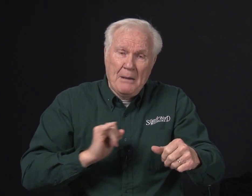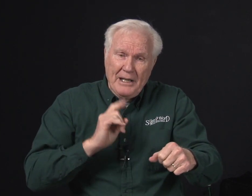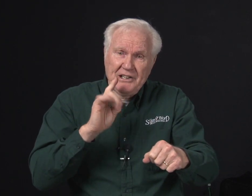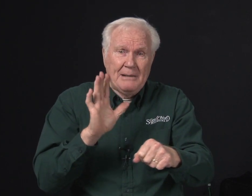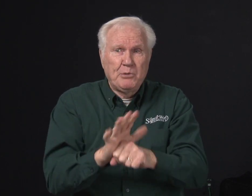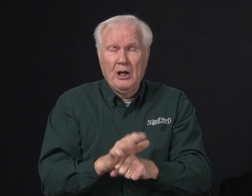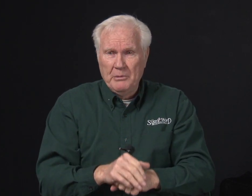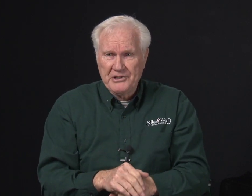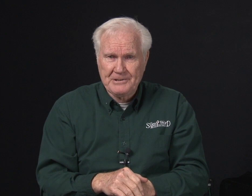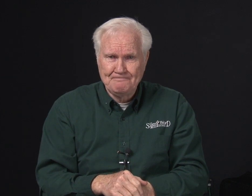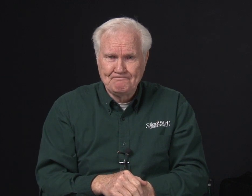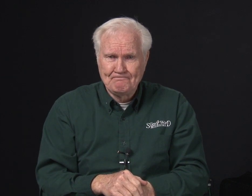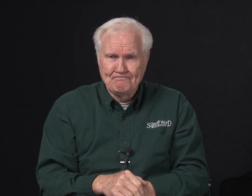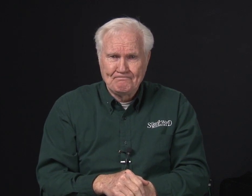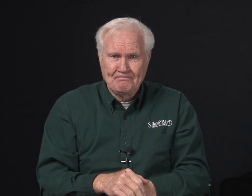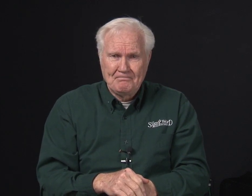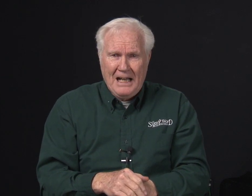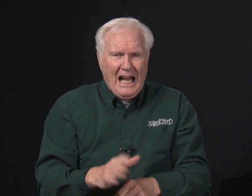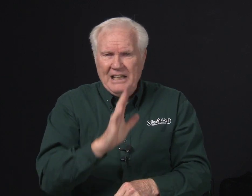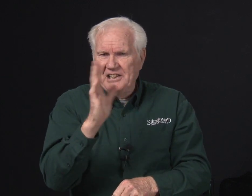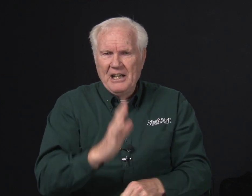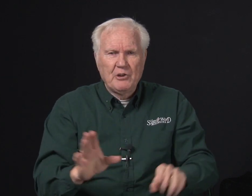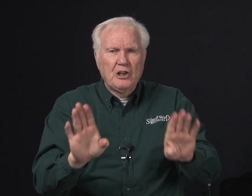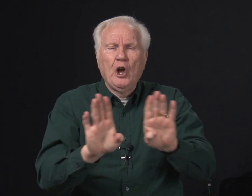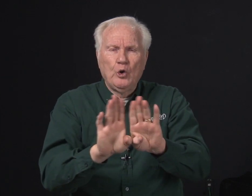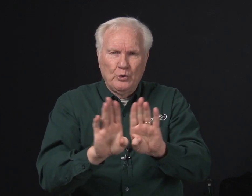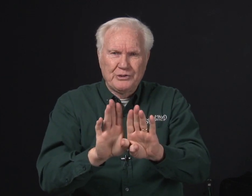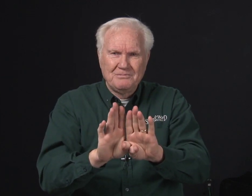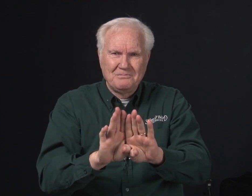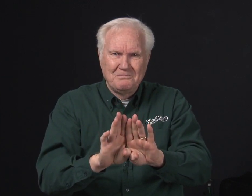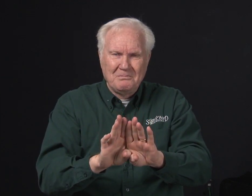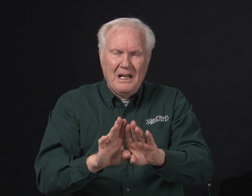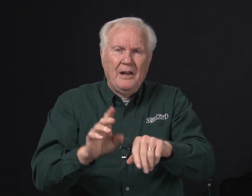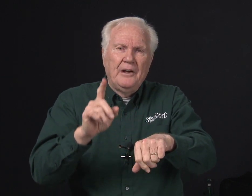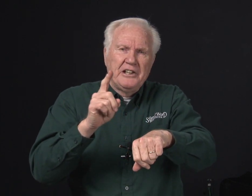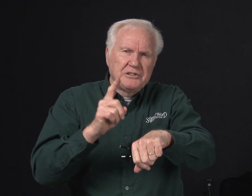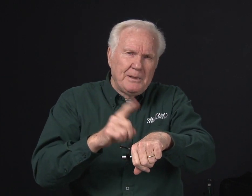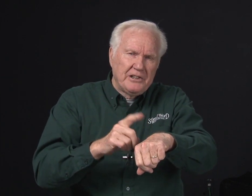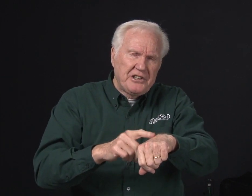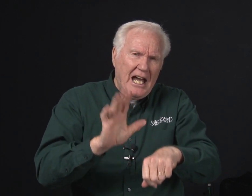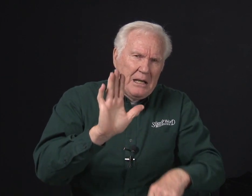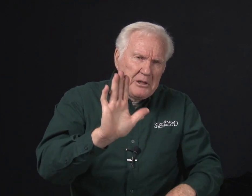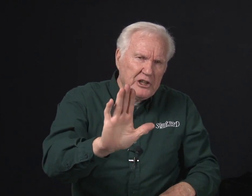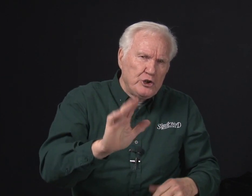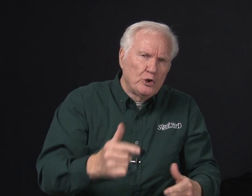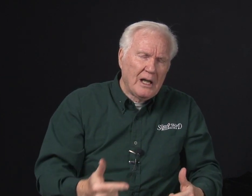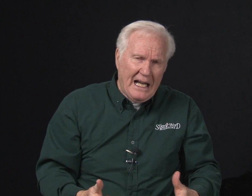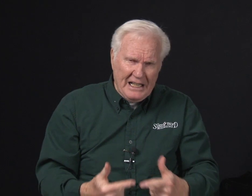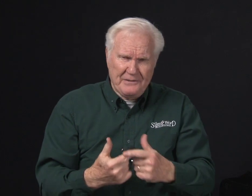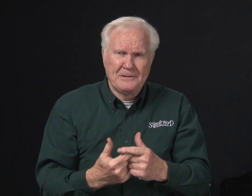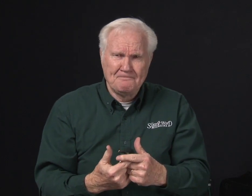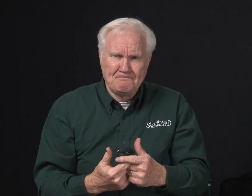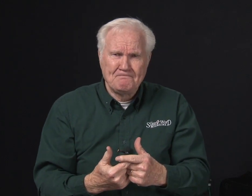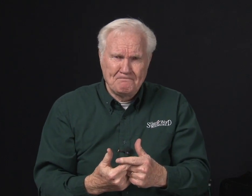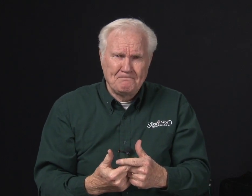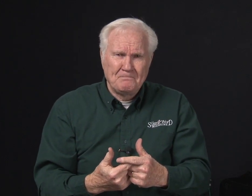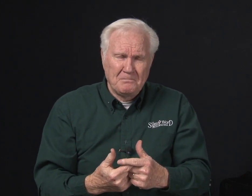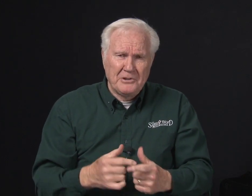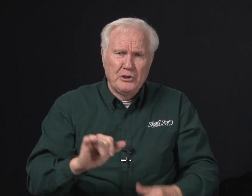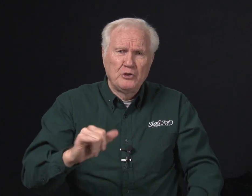made that promise. I never close. There needs to be a time in your life to do the